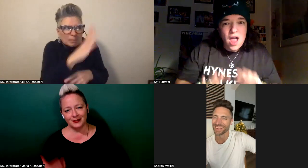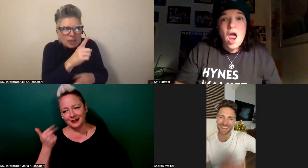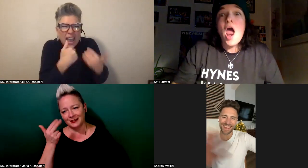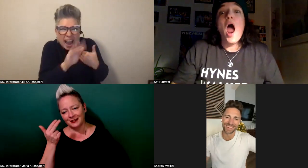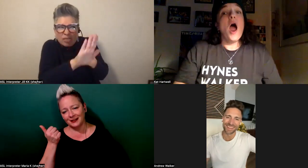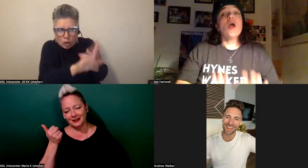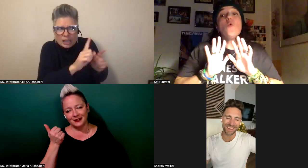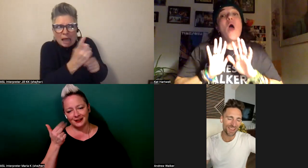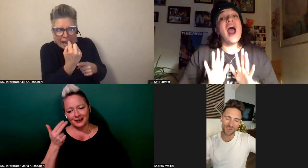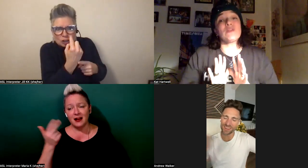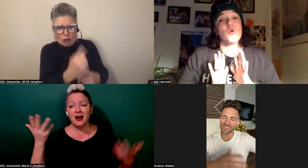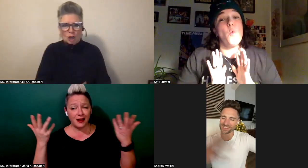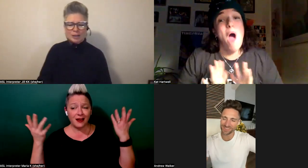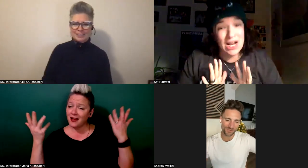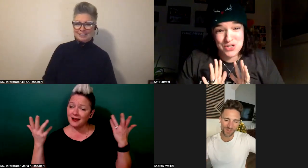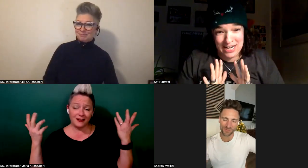Hey,